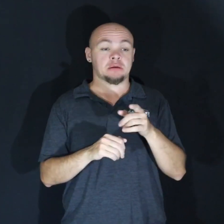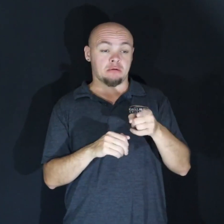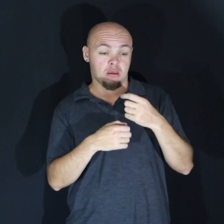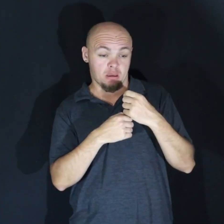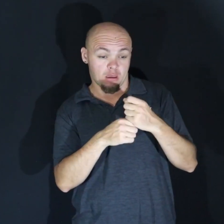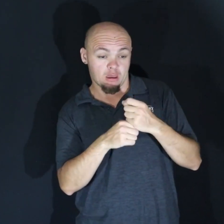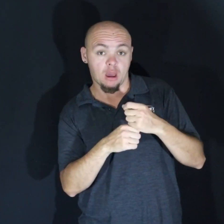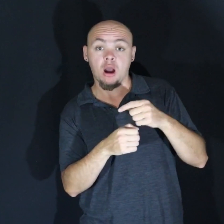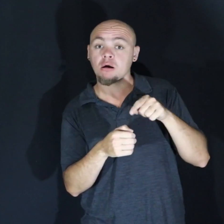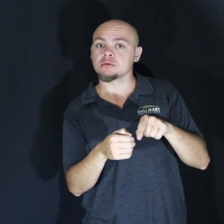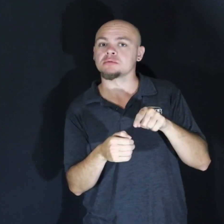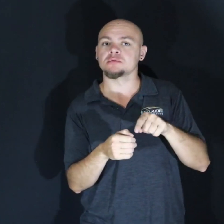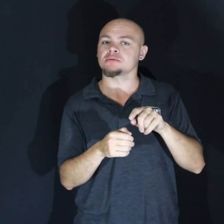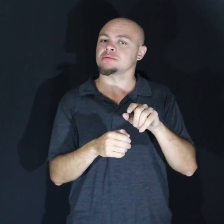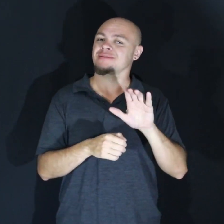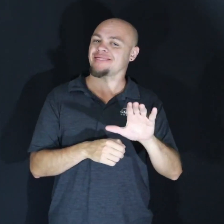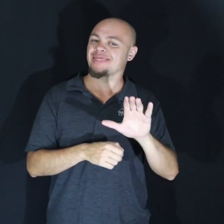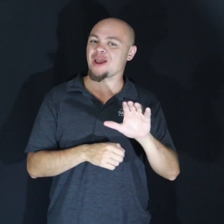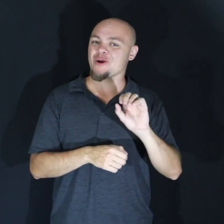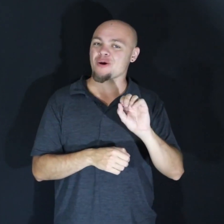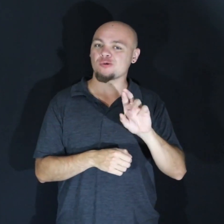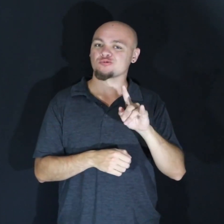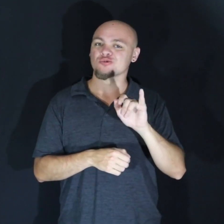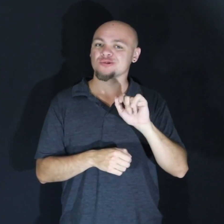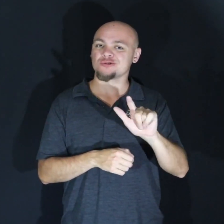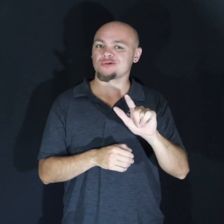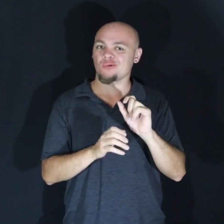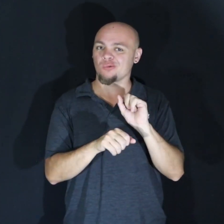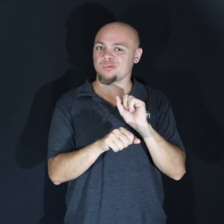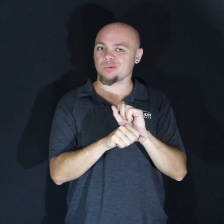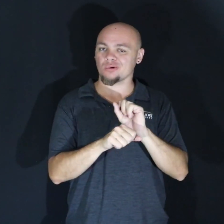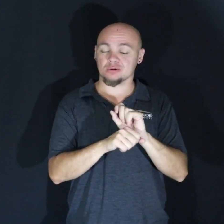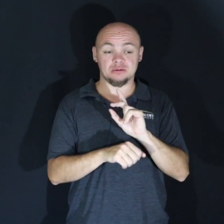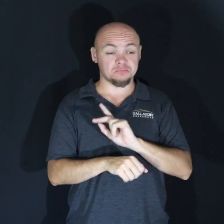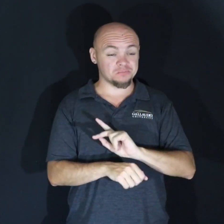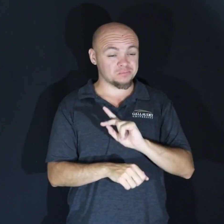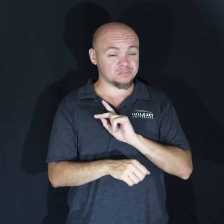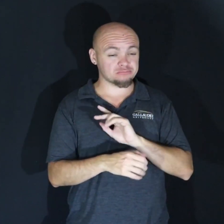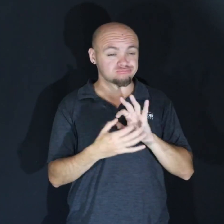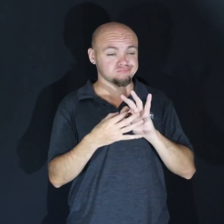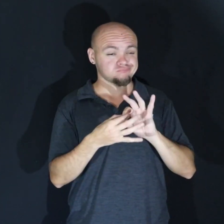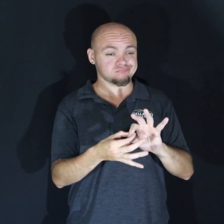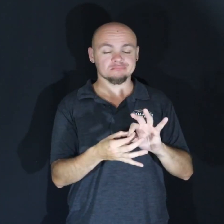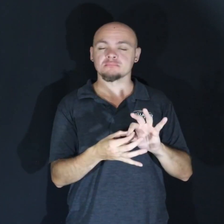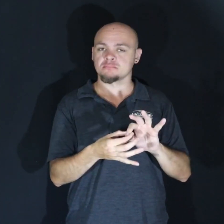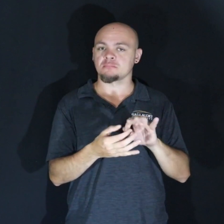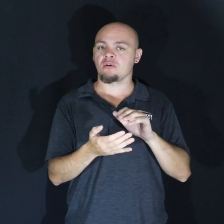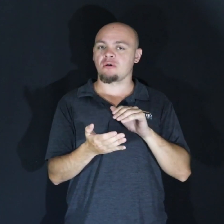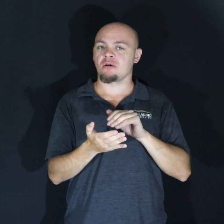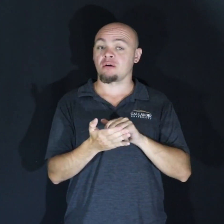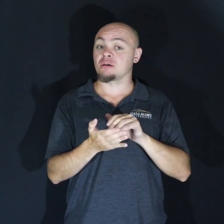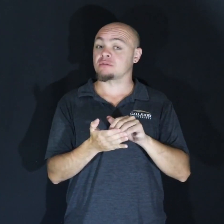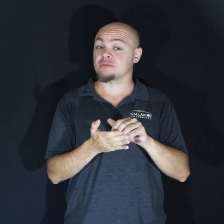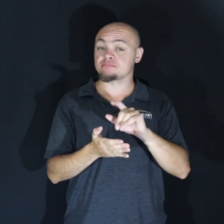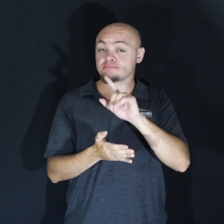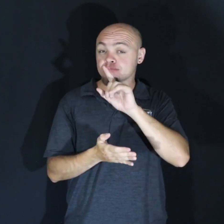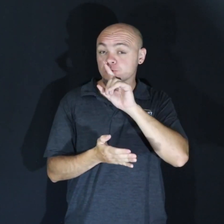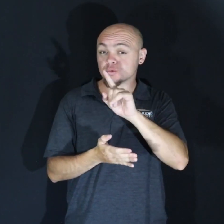produced are always original, always very, very personal, and often